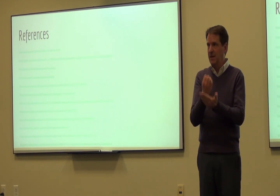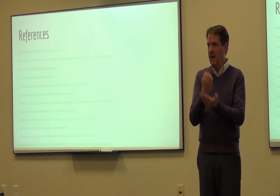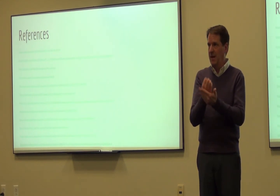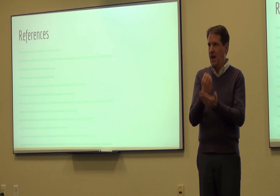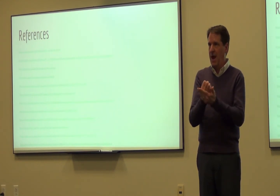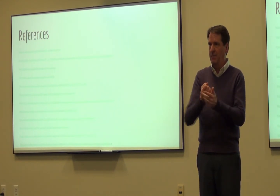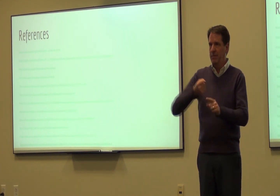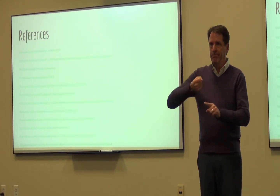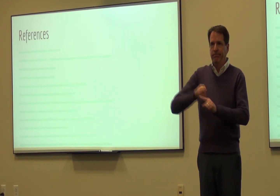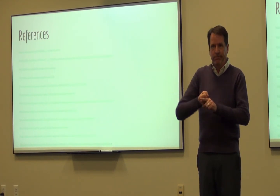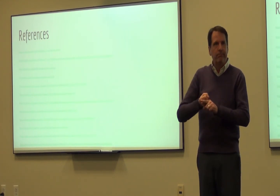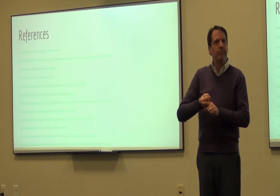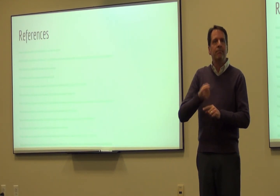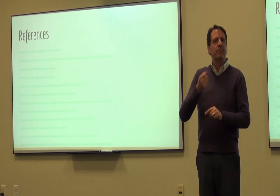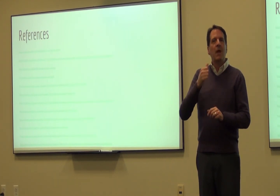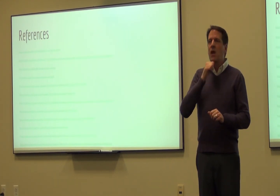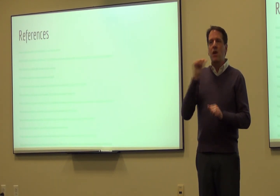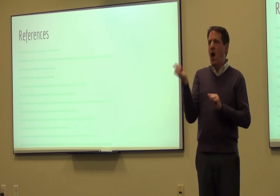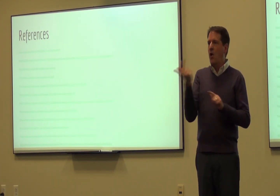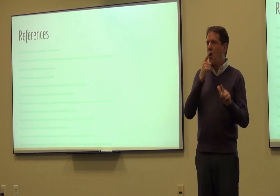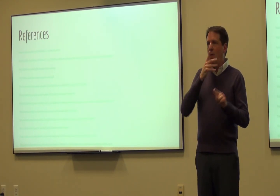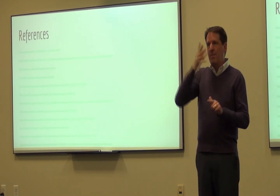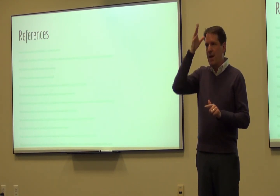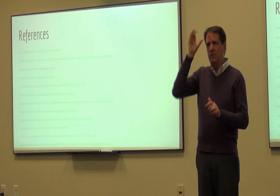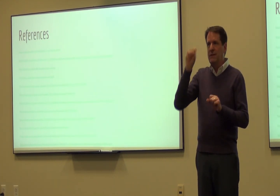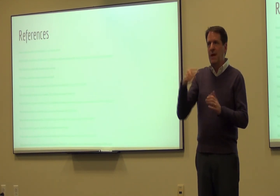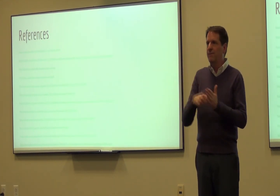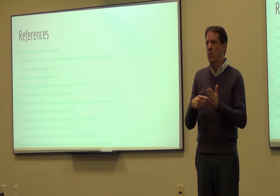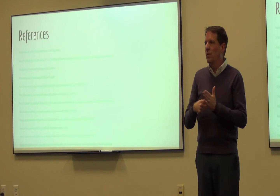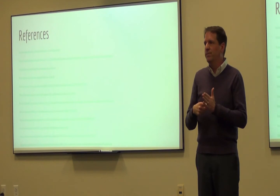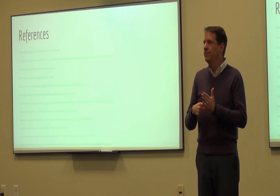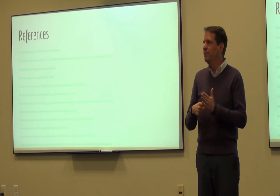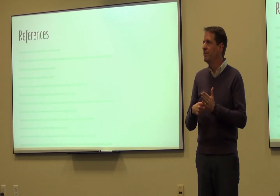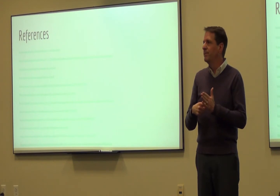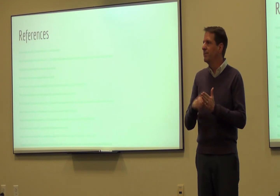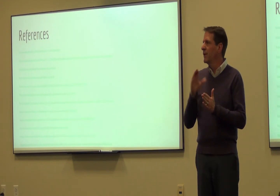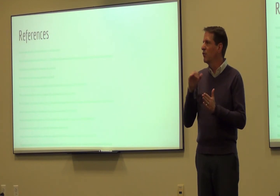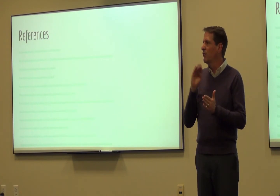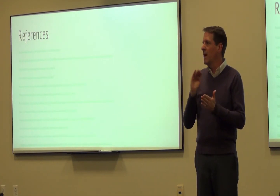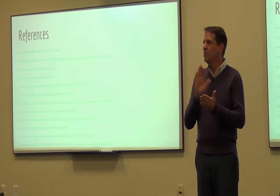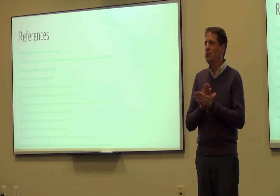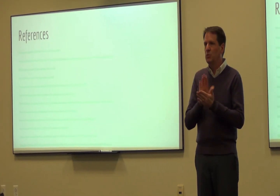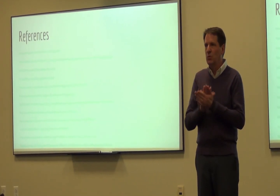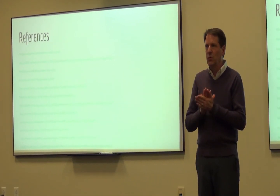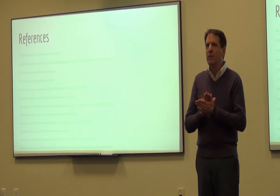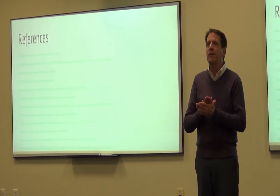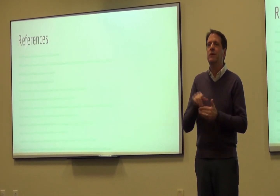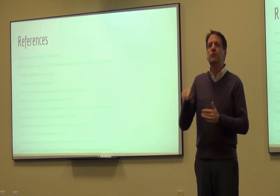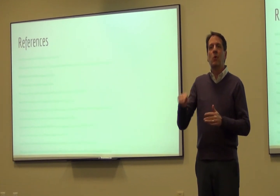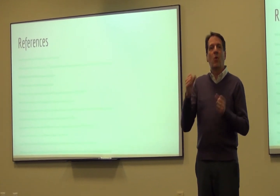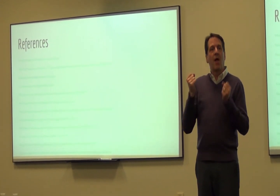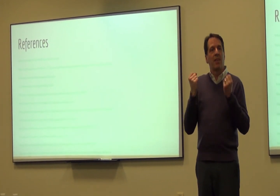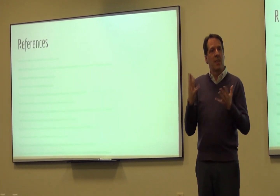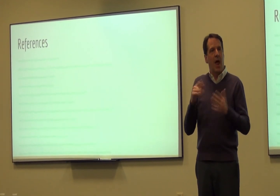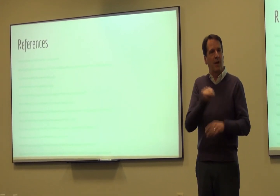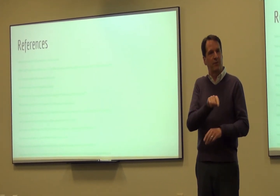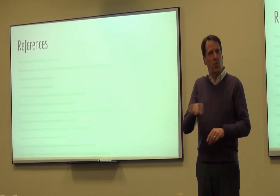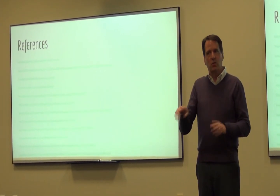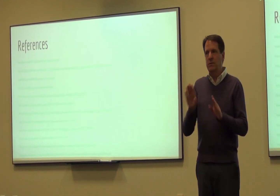Well, because of the economy and the impacts that the economy had, all parents were not able to afford schooling for their